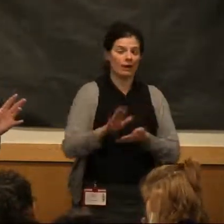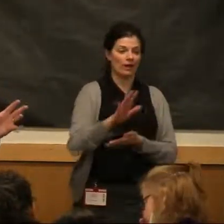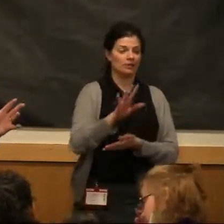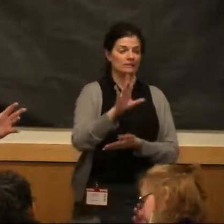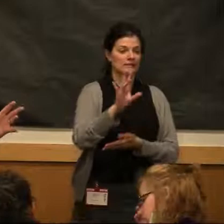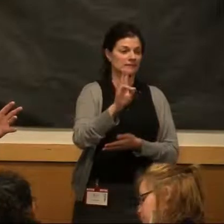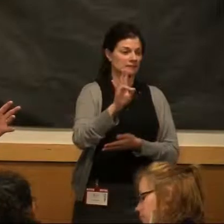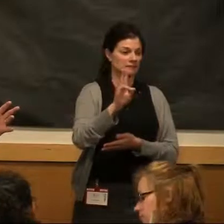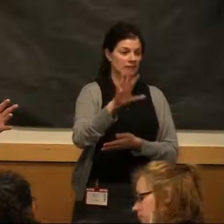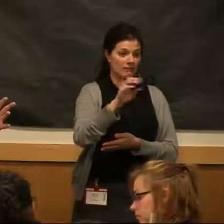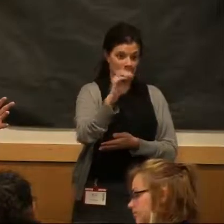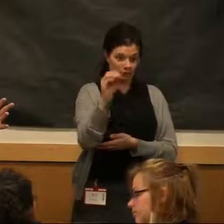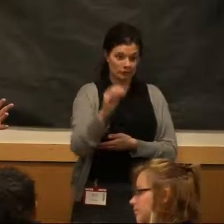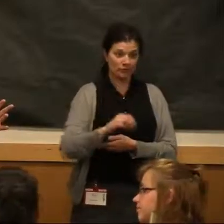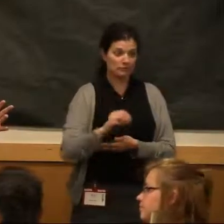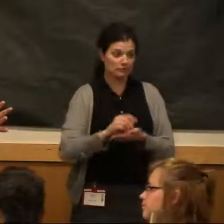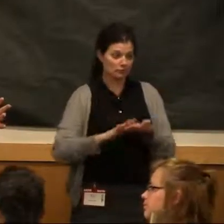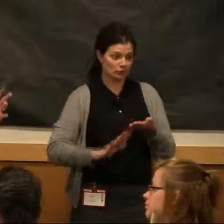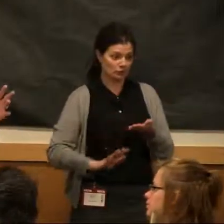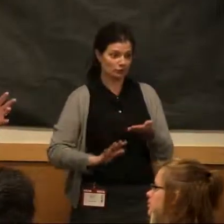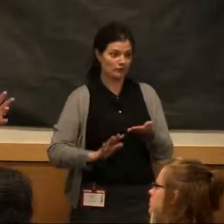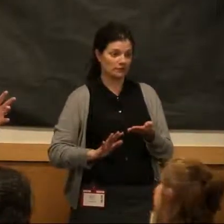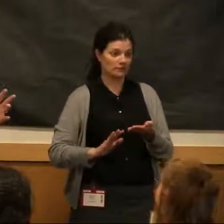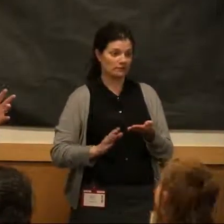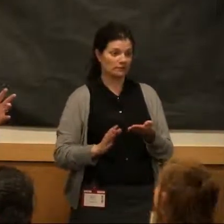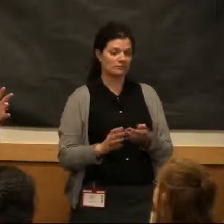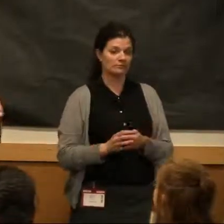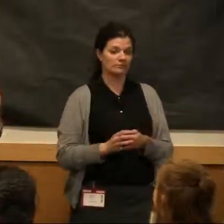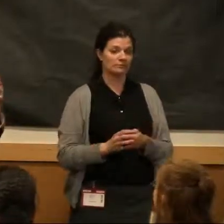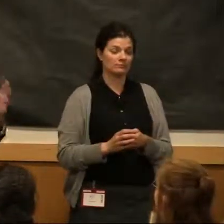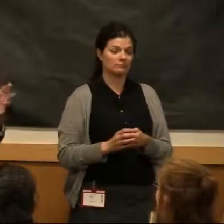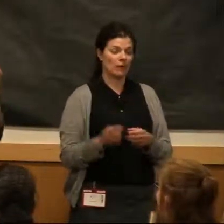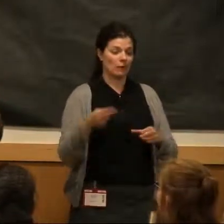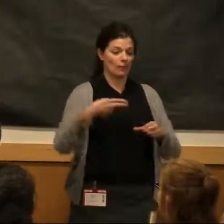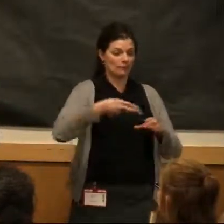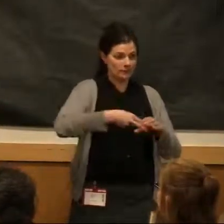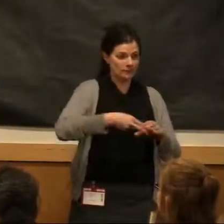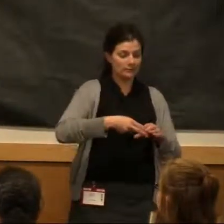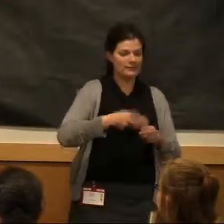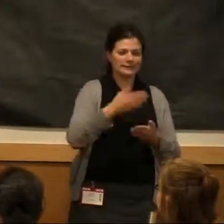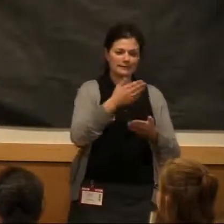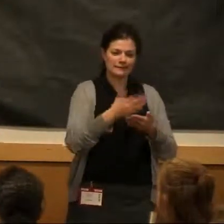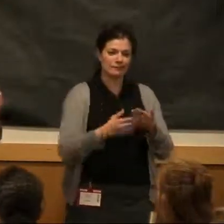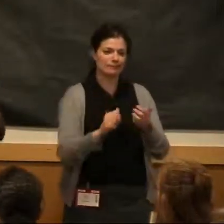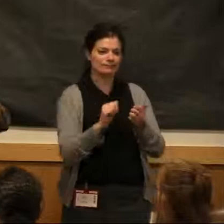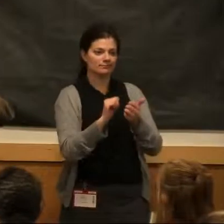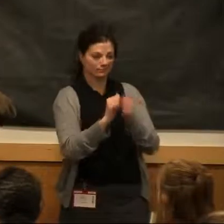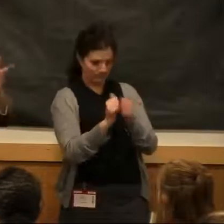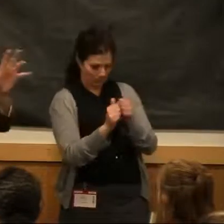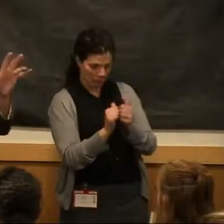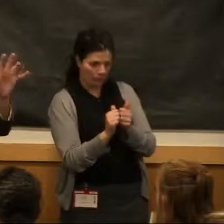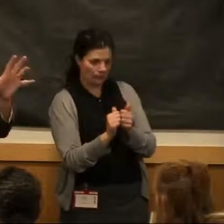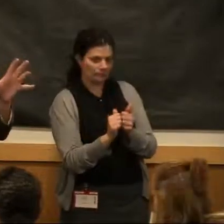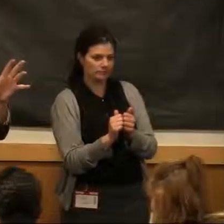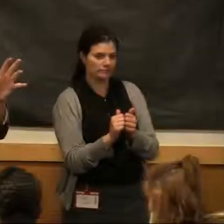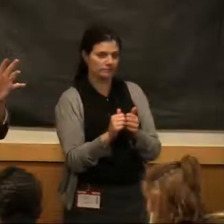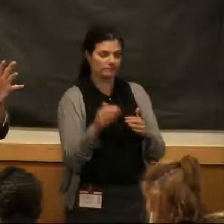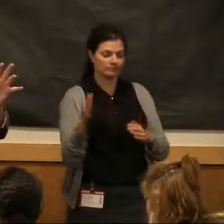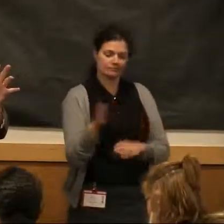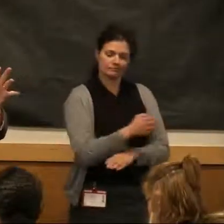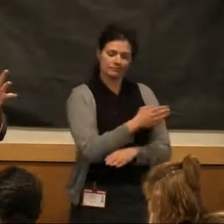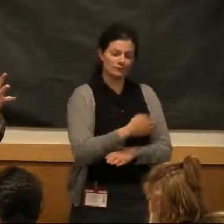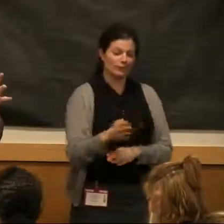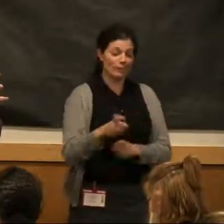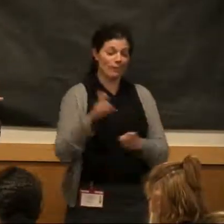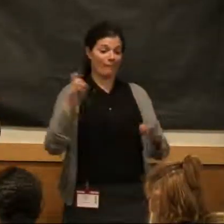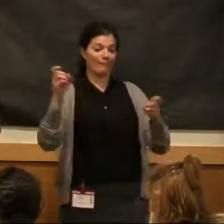75% of our students at Colorado College participate in some intramural sports. And they range from those big sports